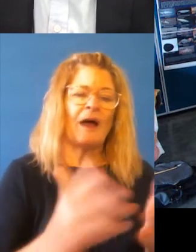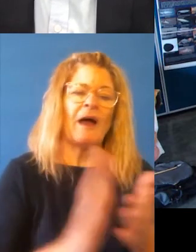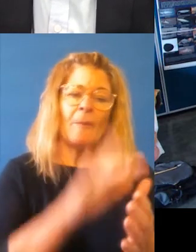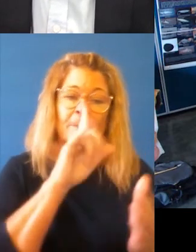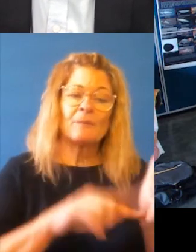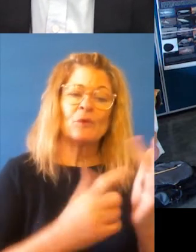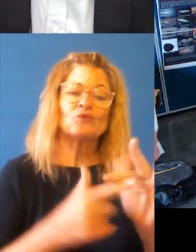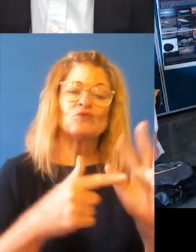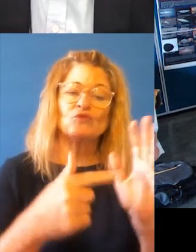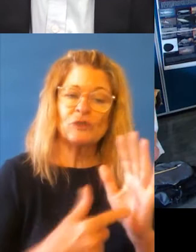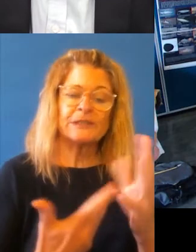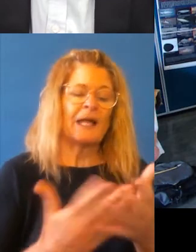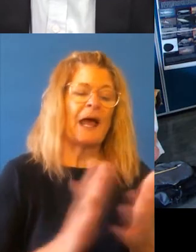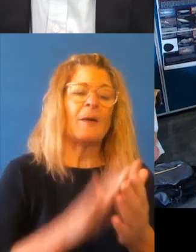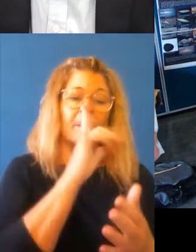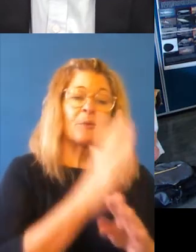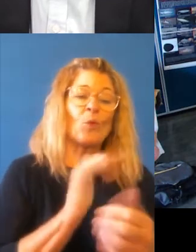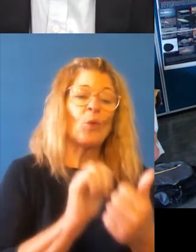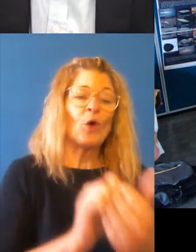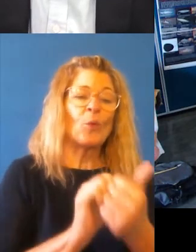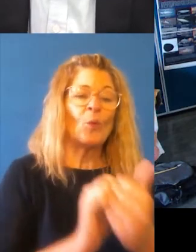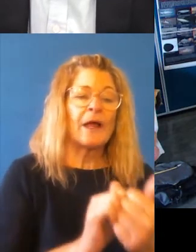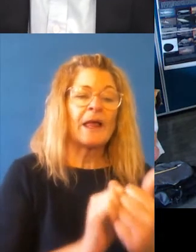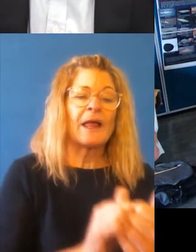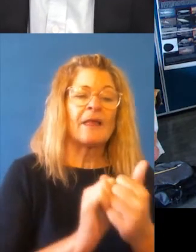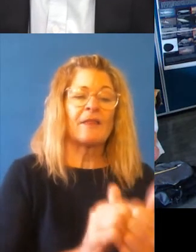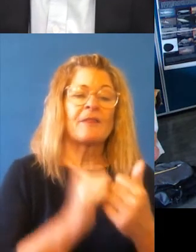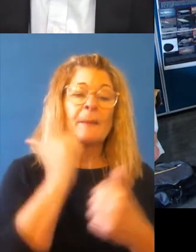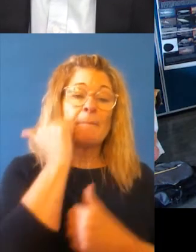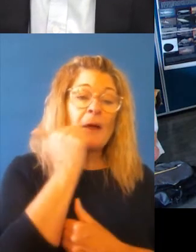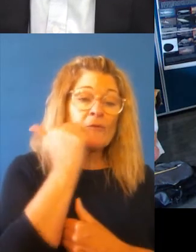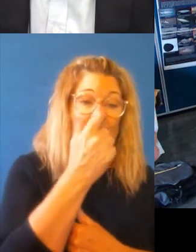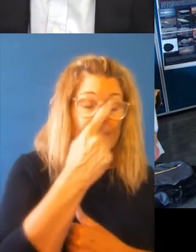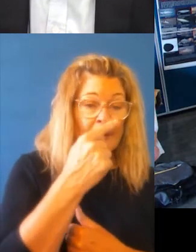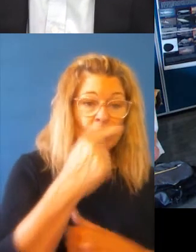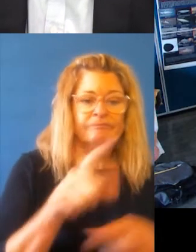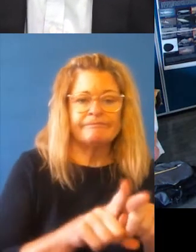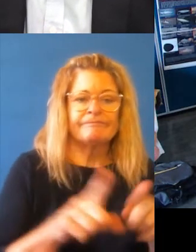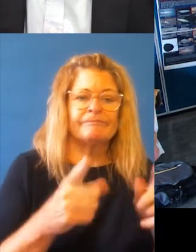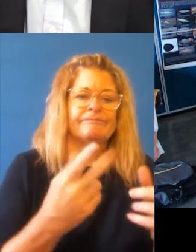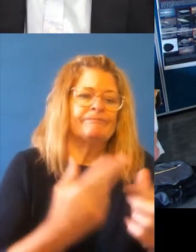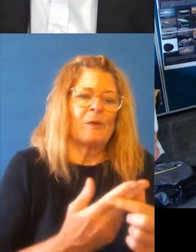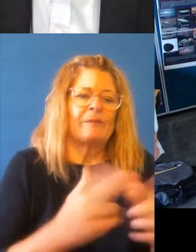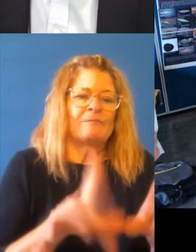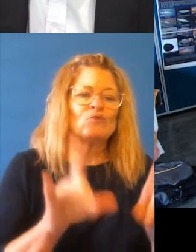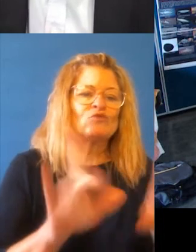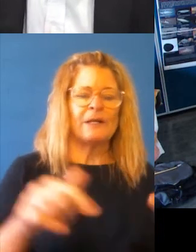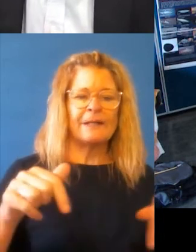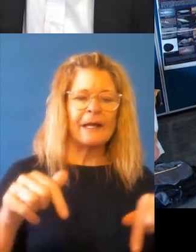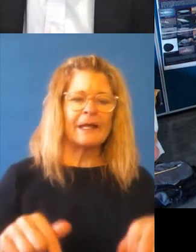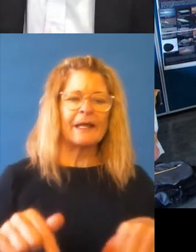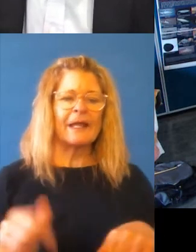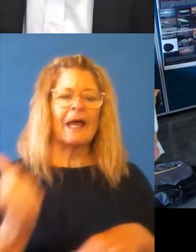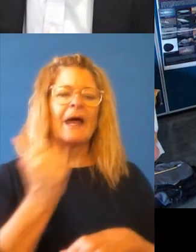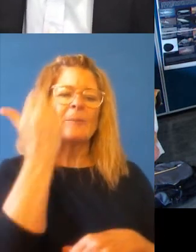and engagement of Maori people in much the same way